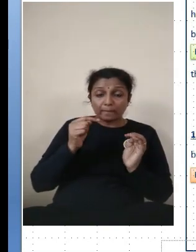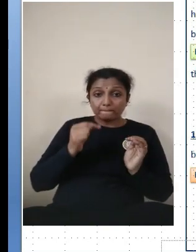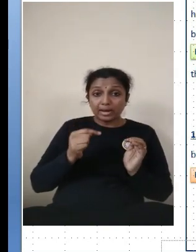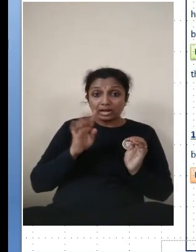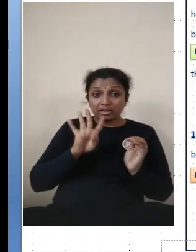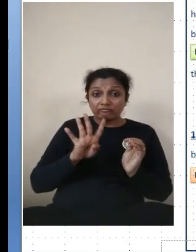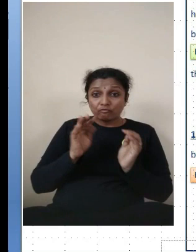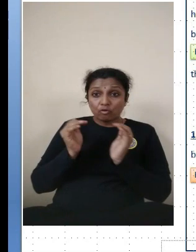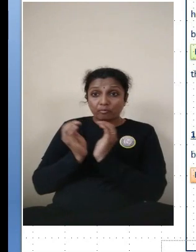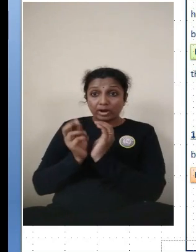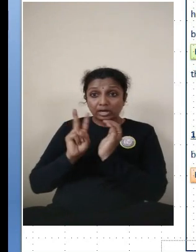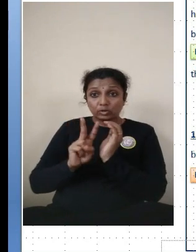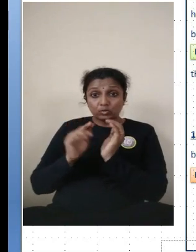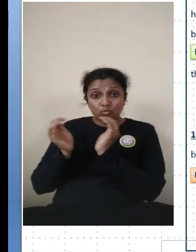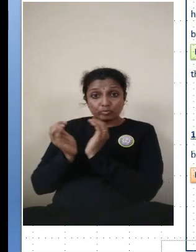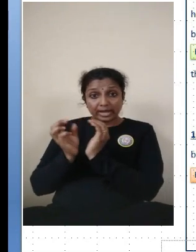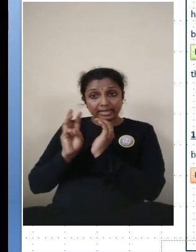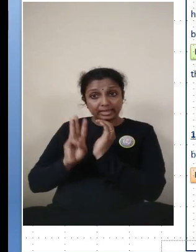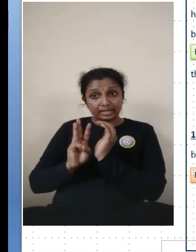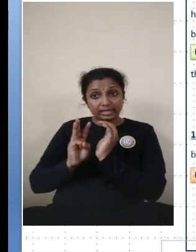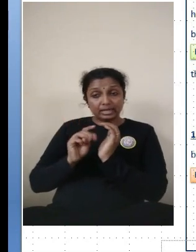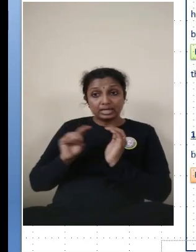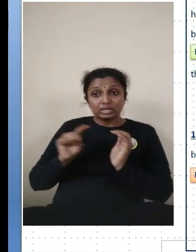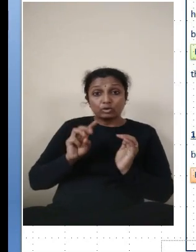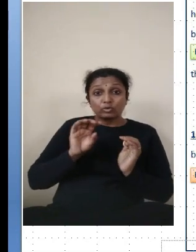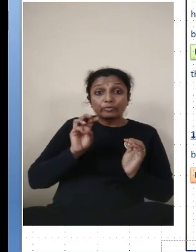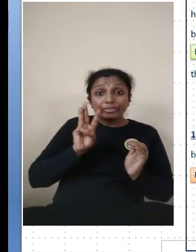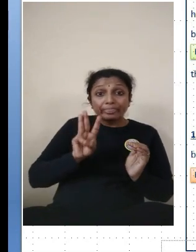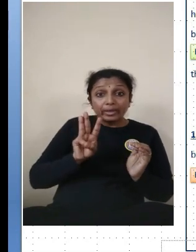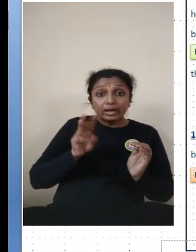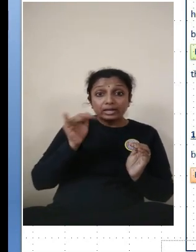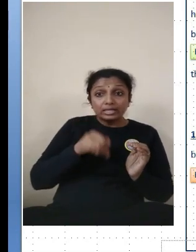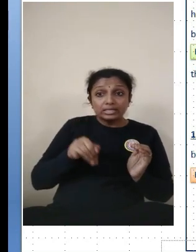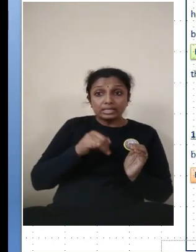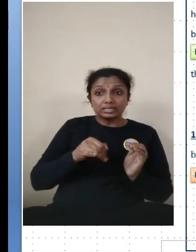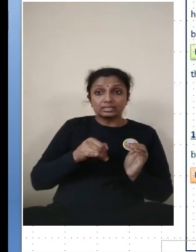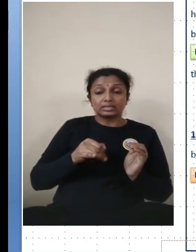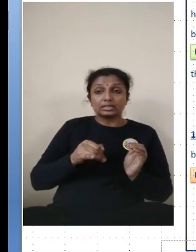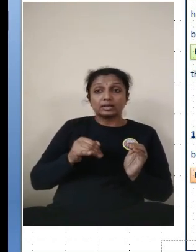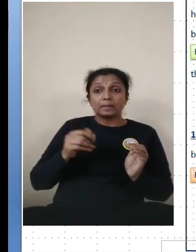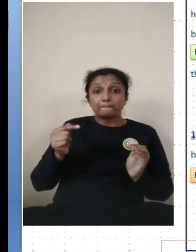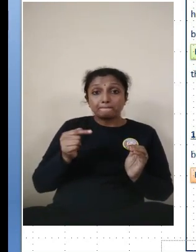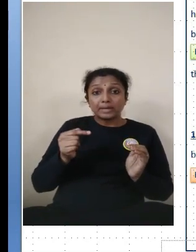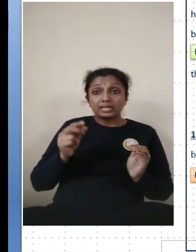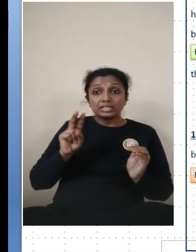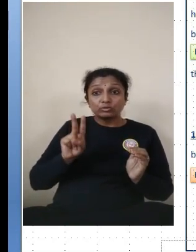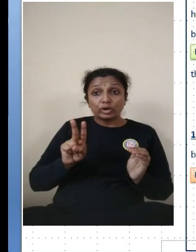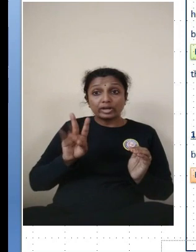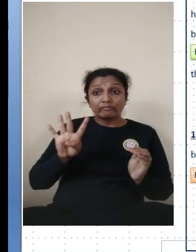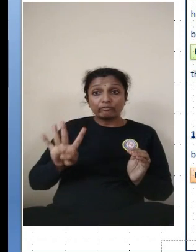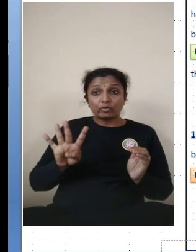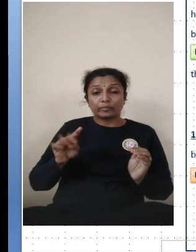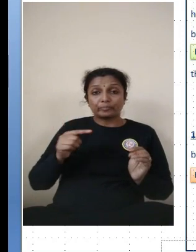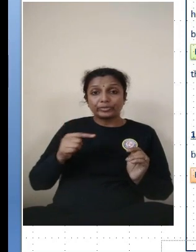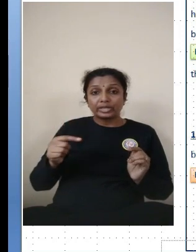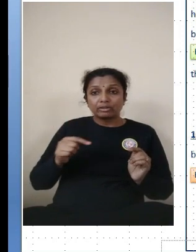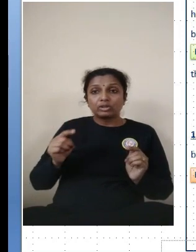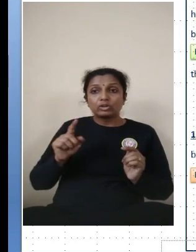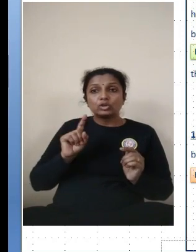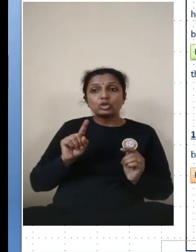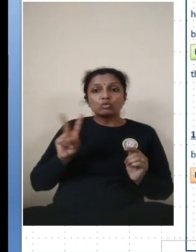are real. This is the nature of the roots. So like that you have to write. So please practice